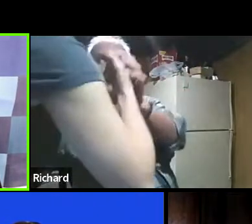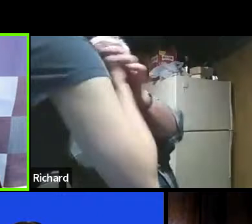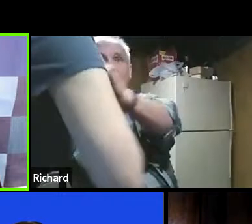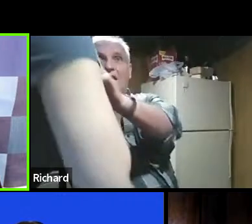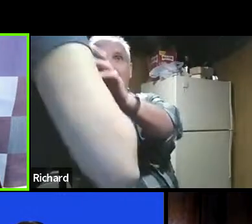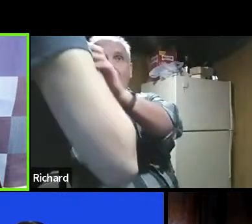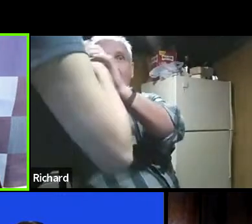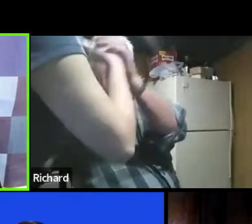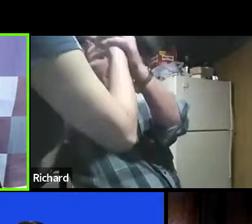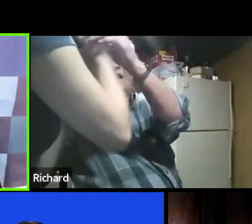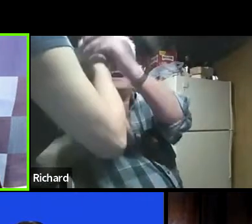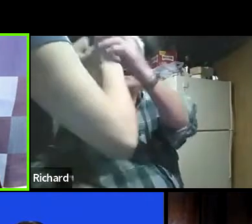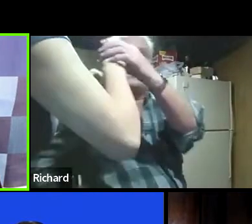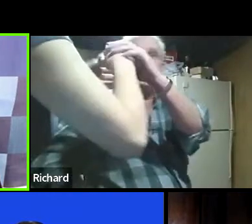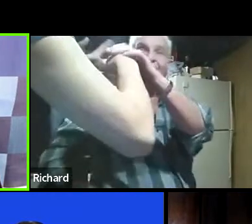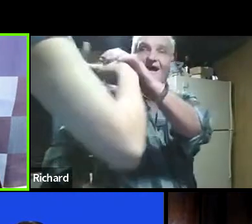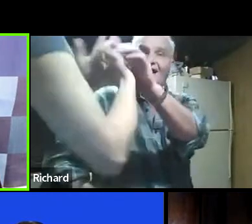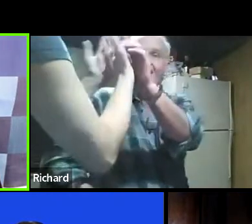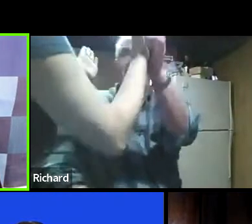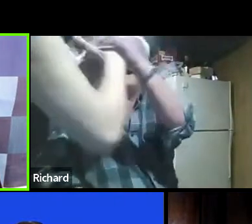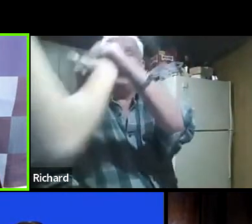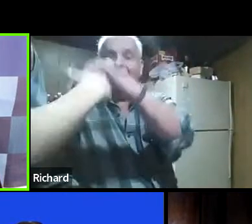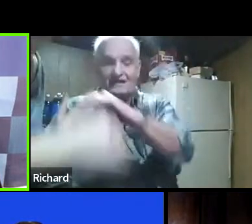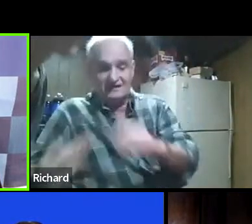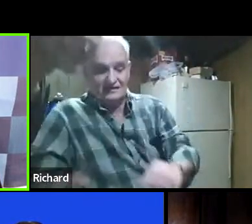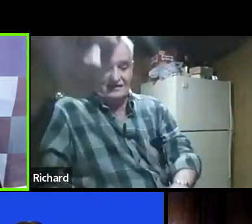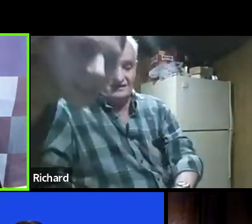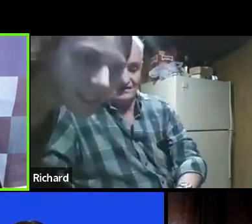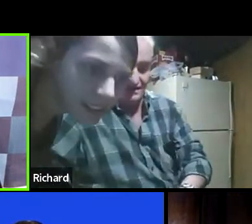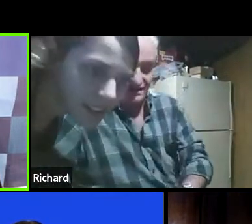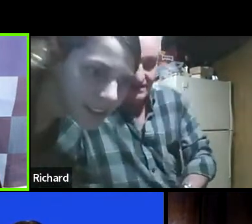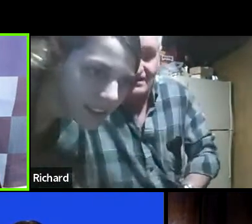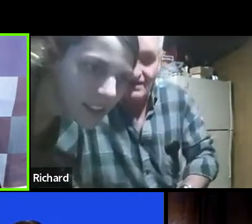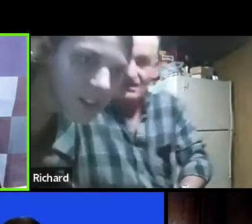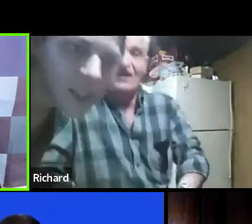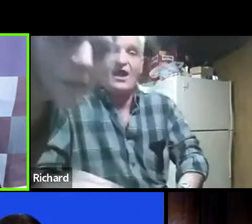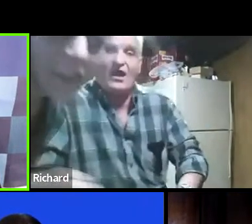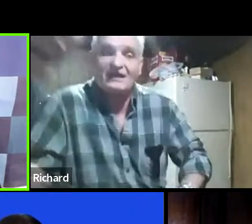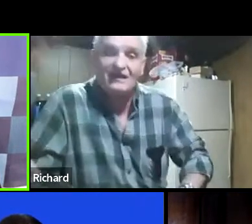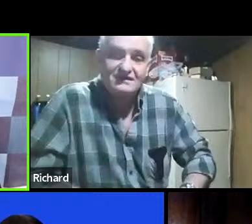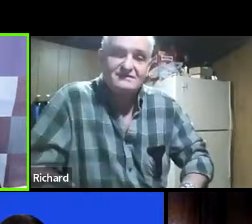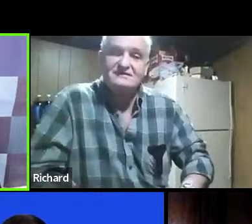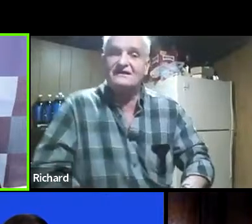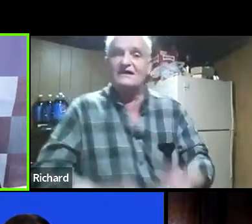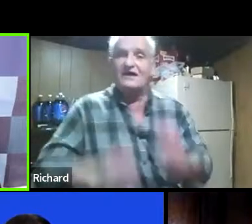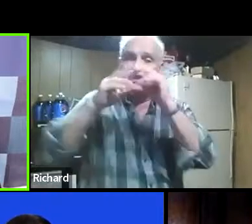Can he start again? He doesn't realize it. Sorry about